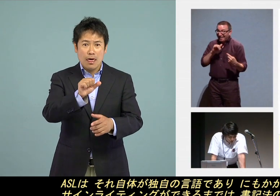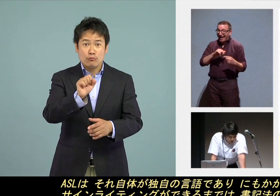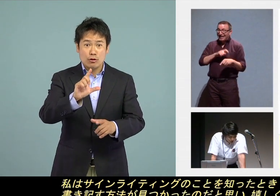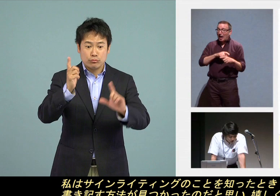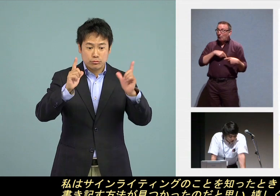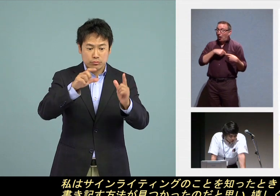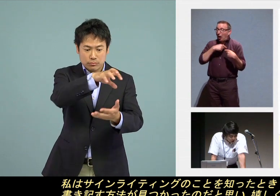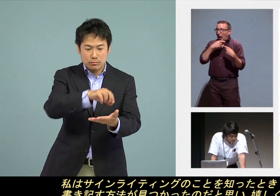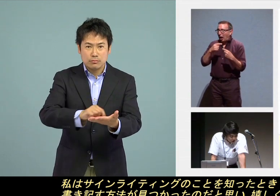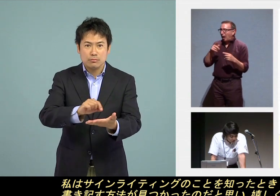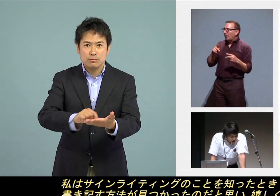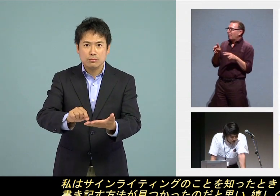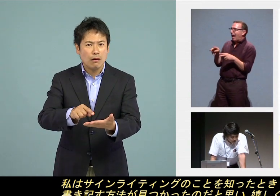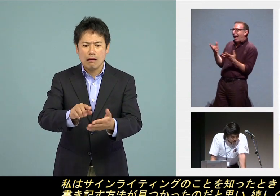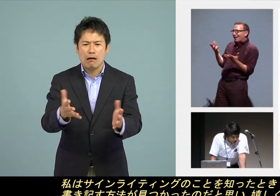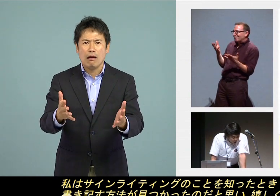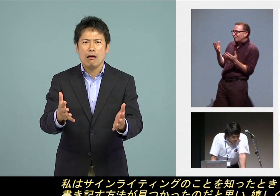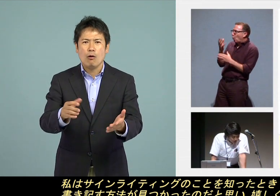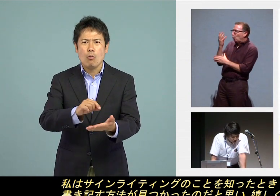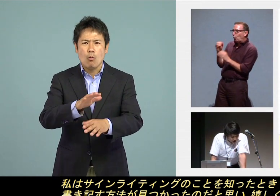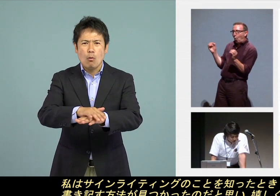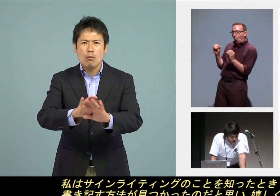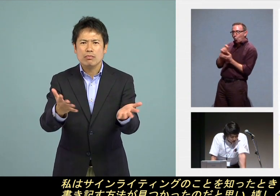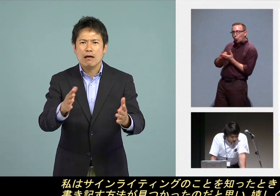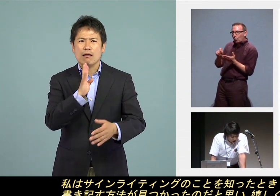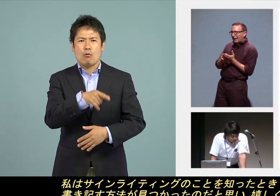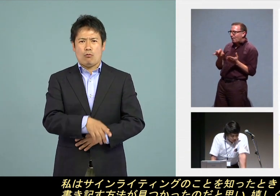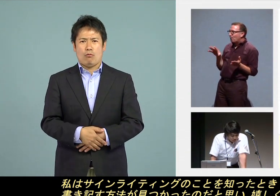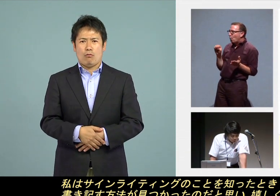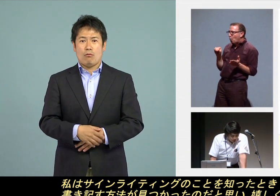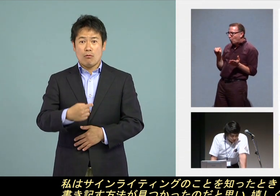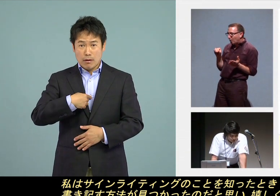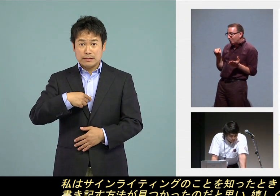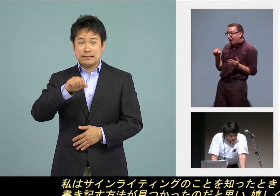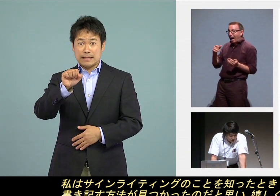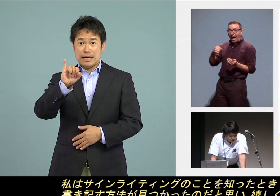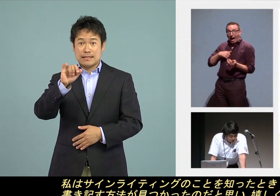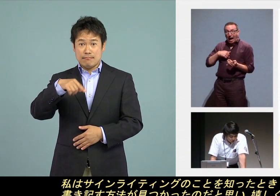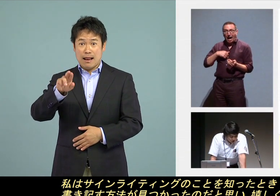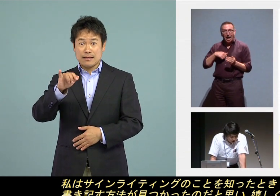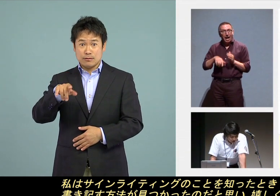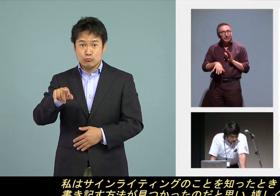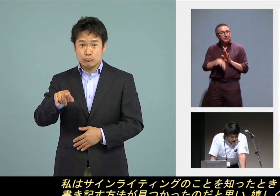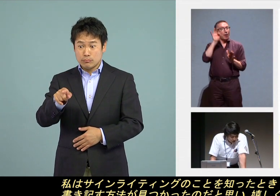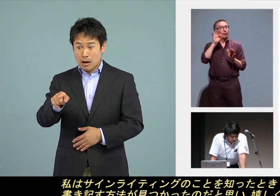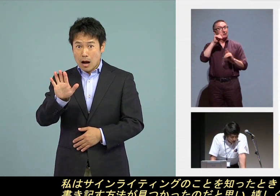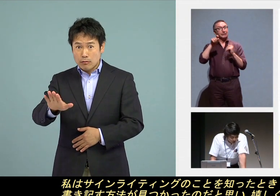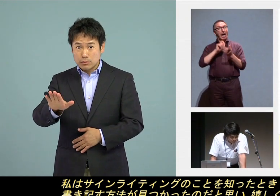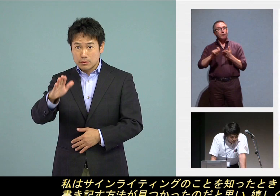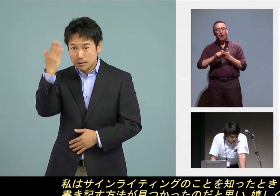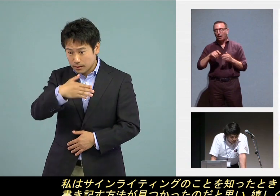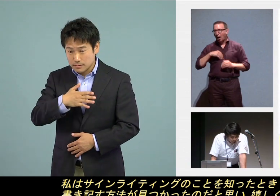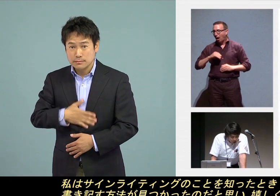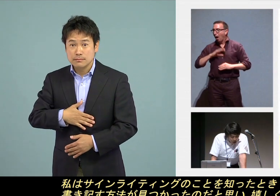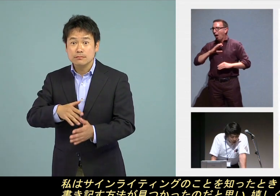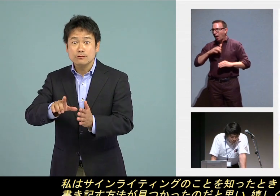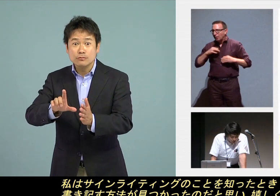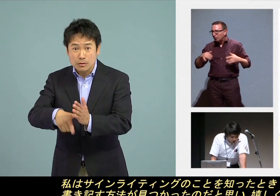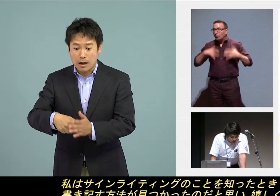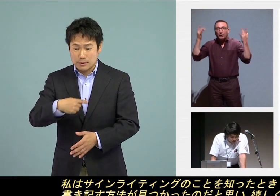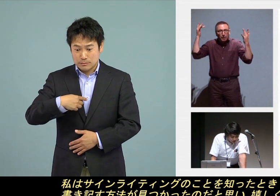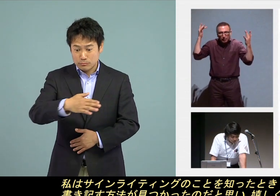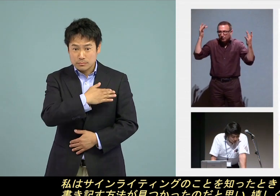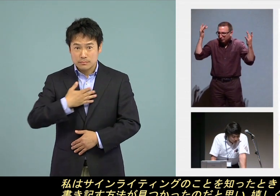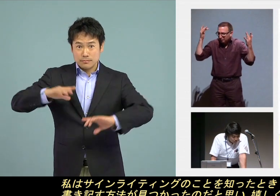form. When I found out about sign writing, I was thrilled to think that at last we